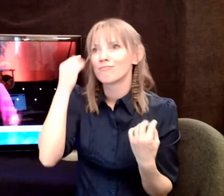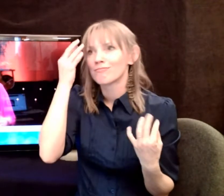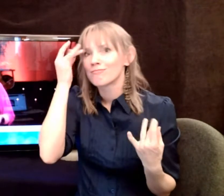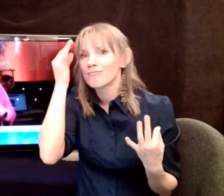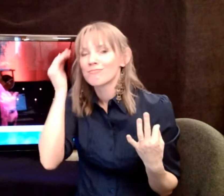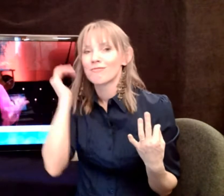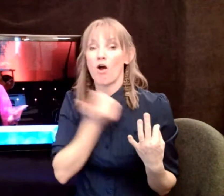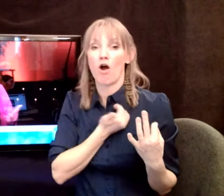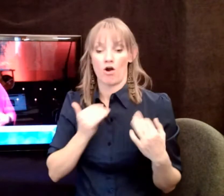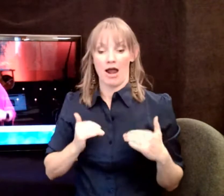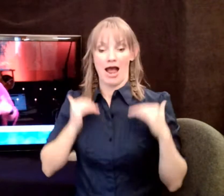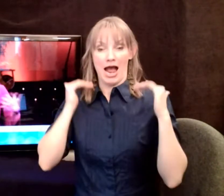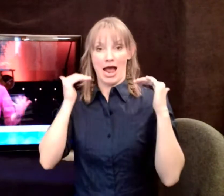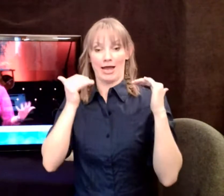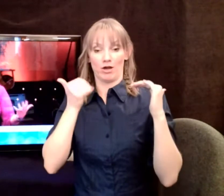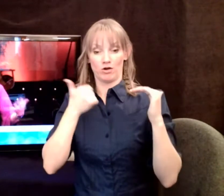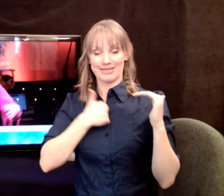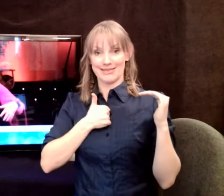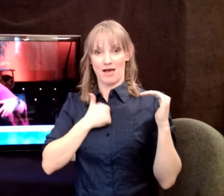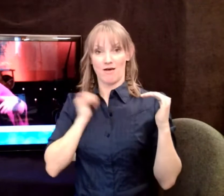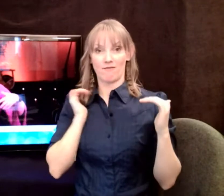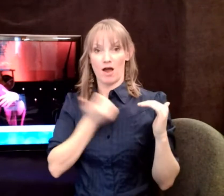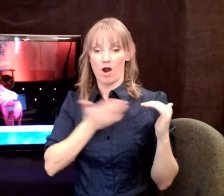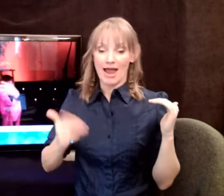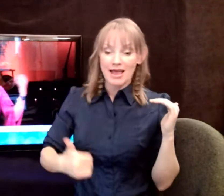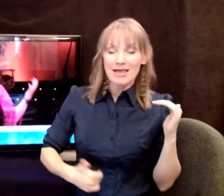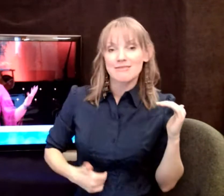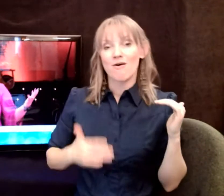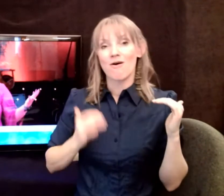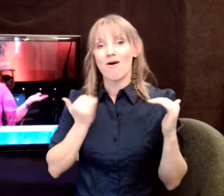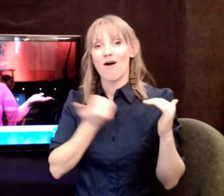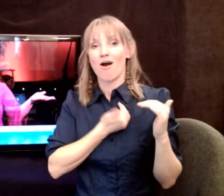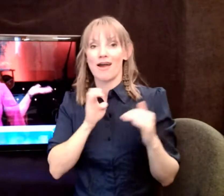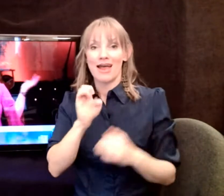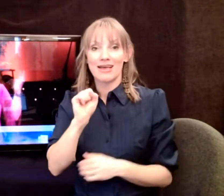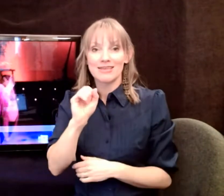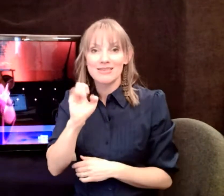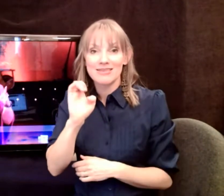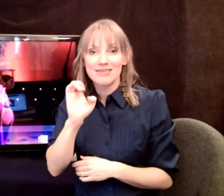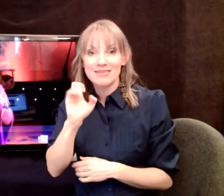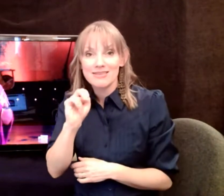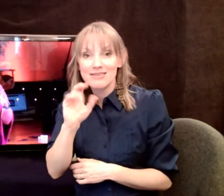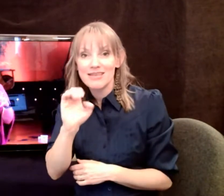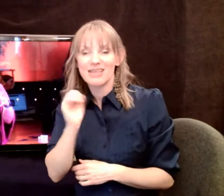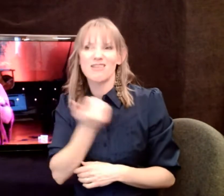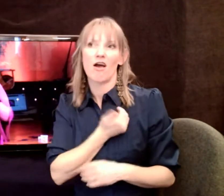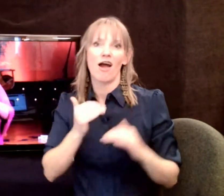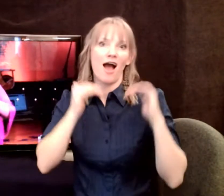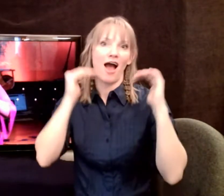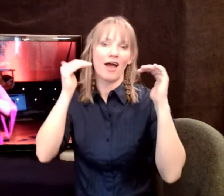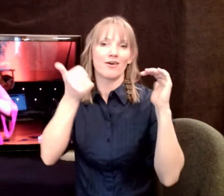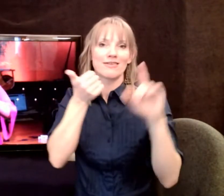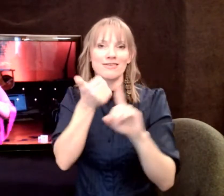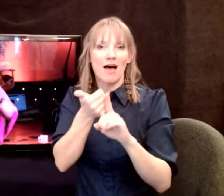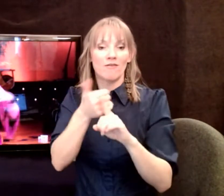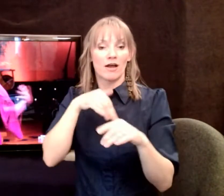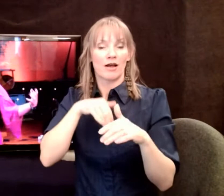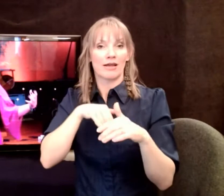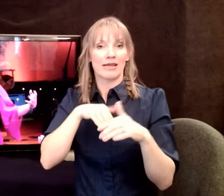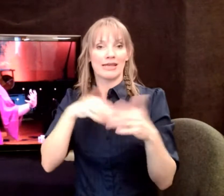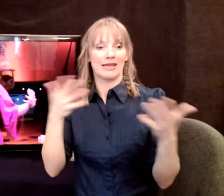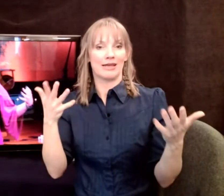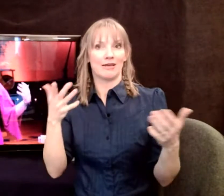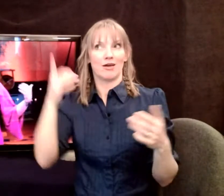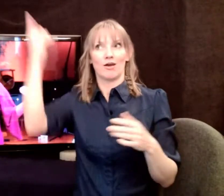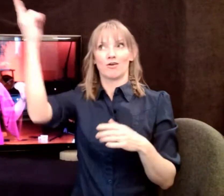higher self, our essence, our soul, our infinite self comes into this world with our possibilities